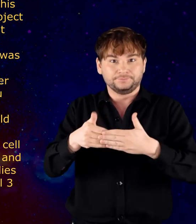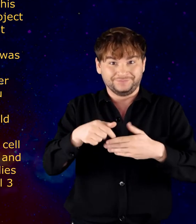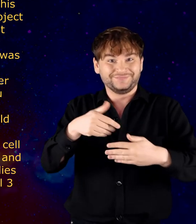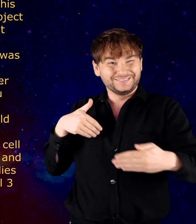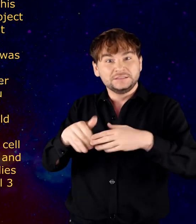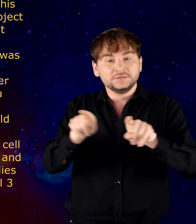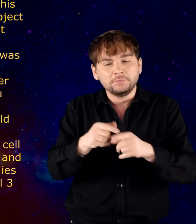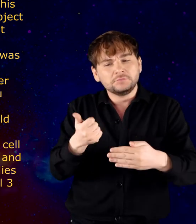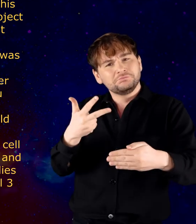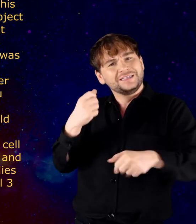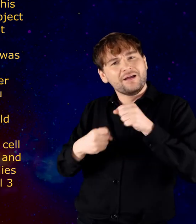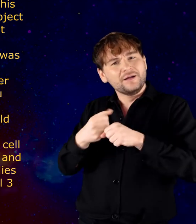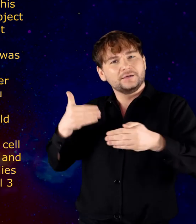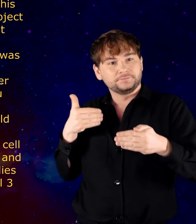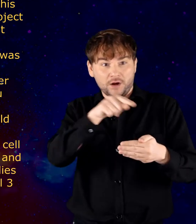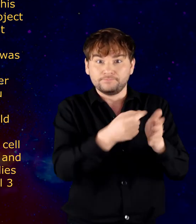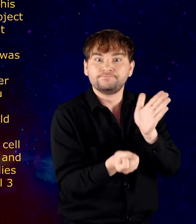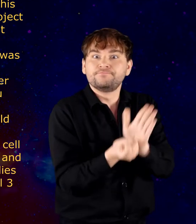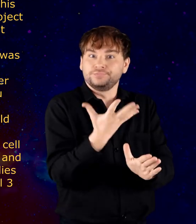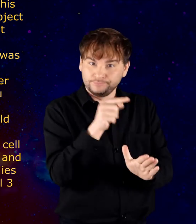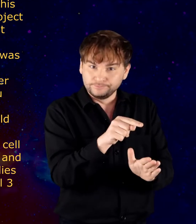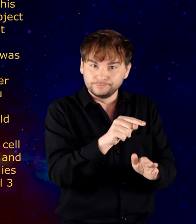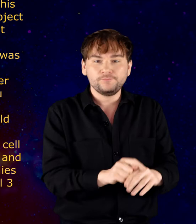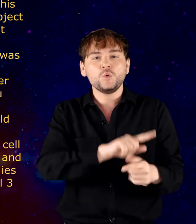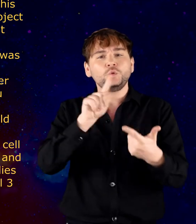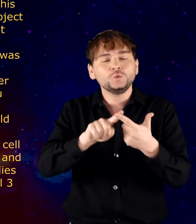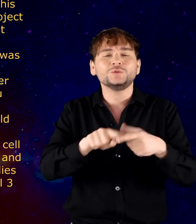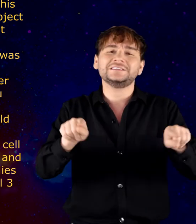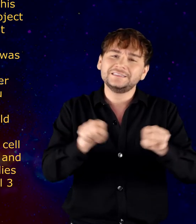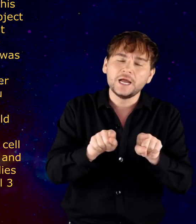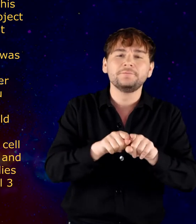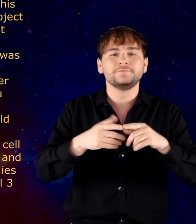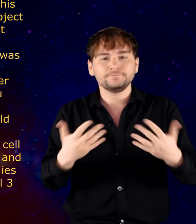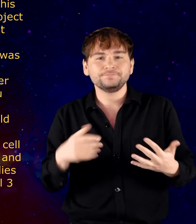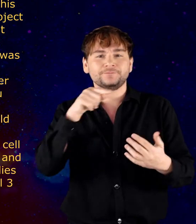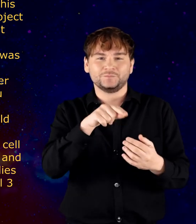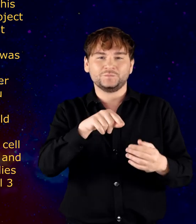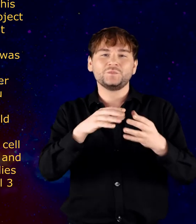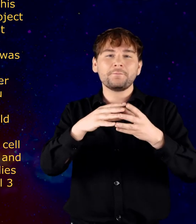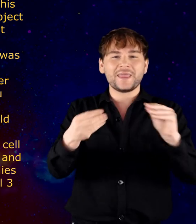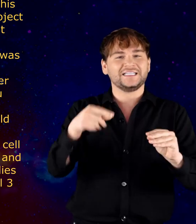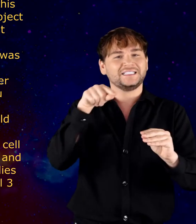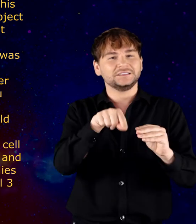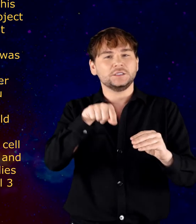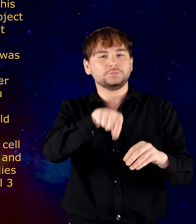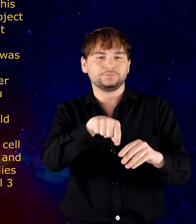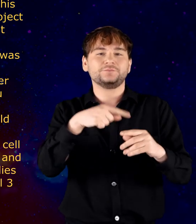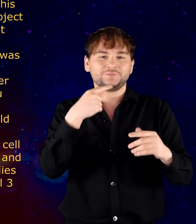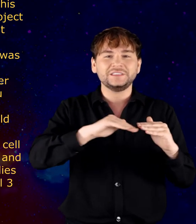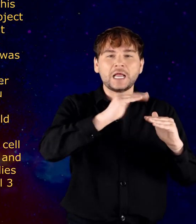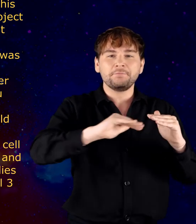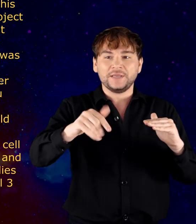course was a much earlier outbreak, early this century. MERS, that's the camel virus,